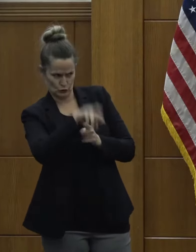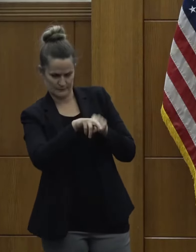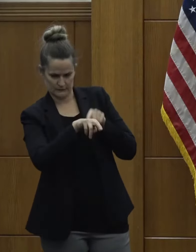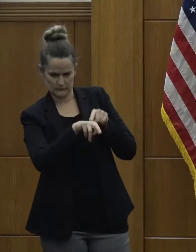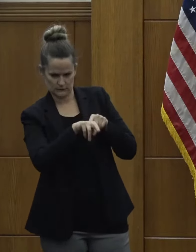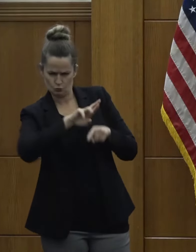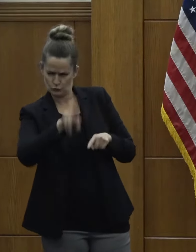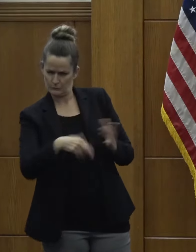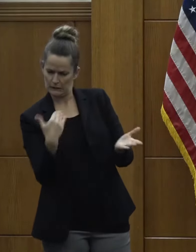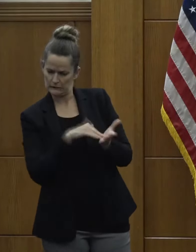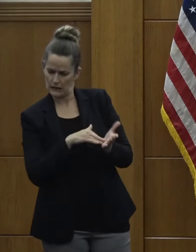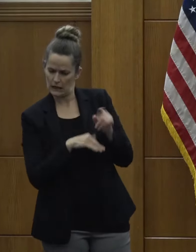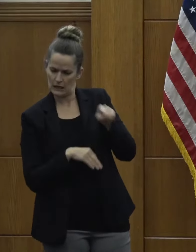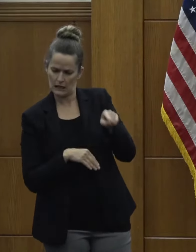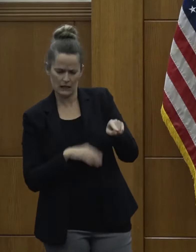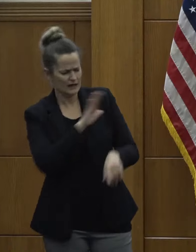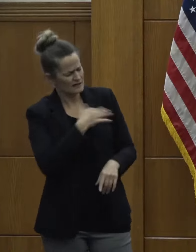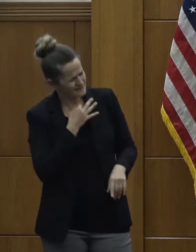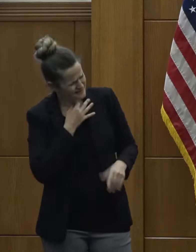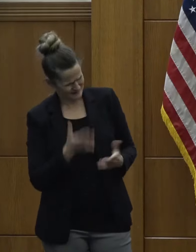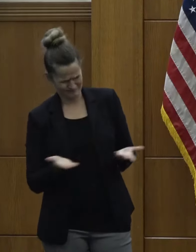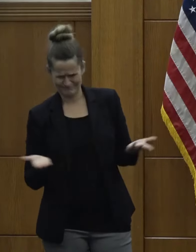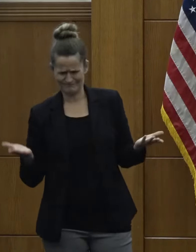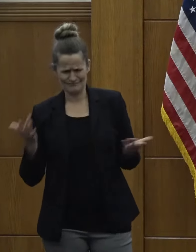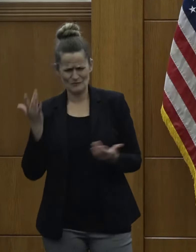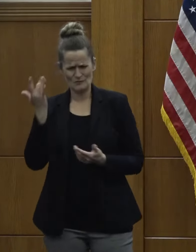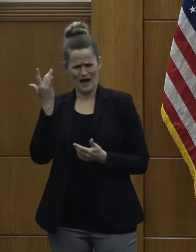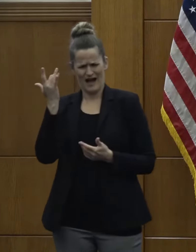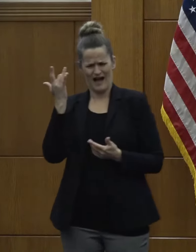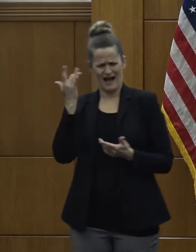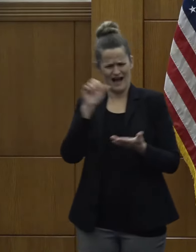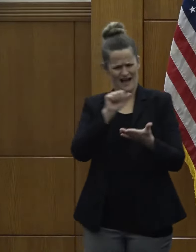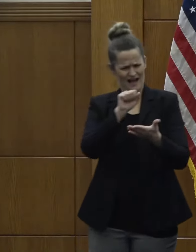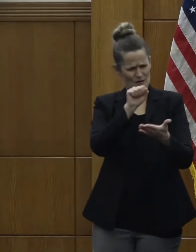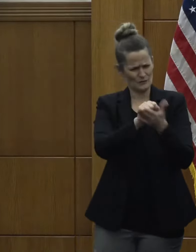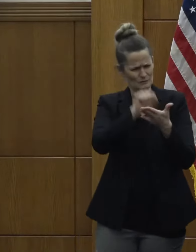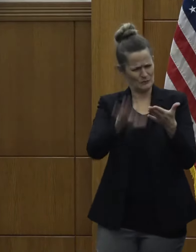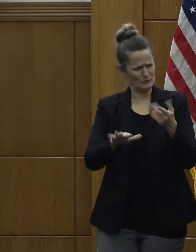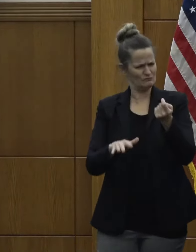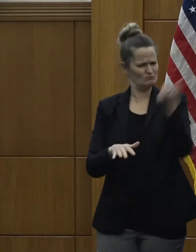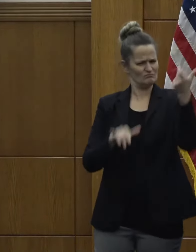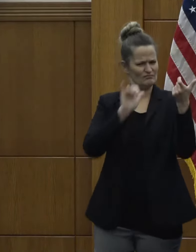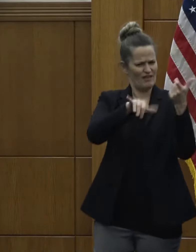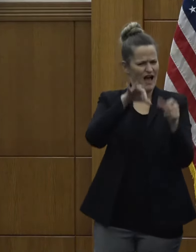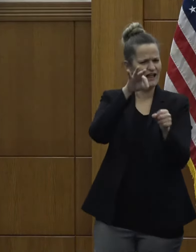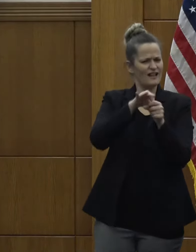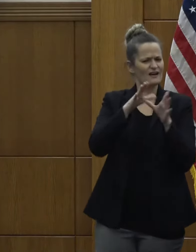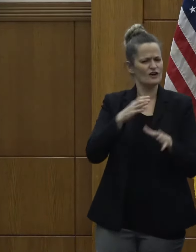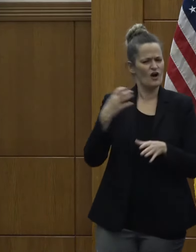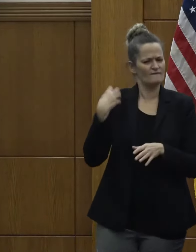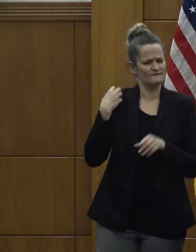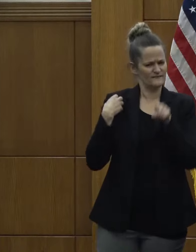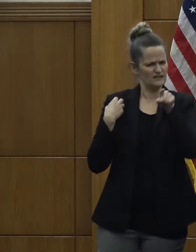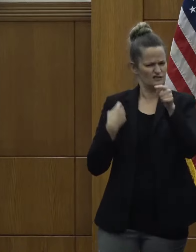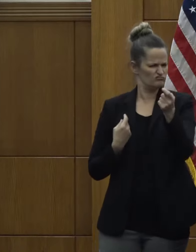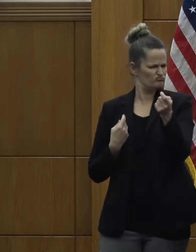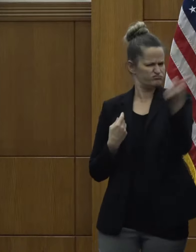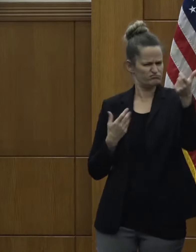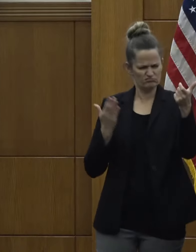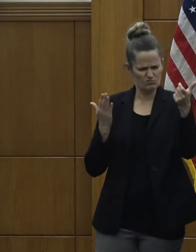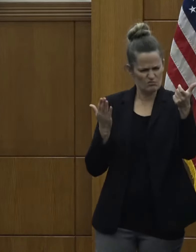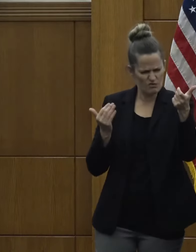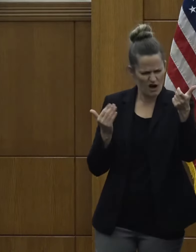Do you know why they chose to remove her, what exactly it was about that, and how rare something like that is? And just another potential, and then back to that question,